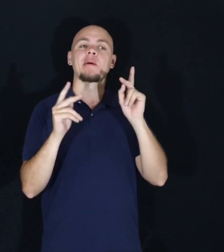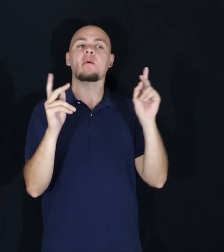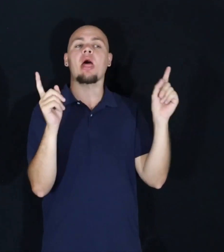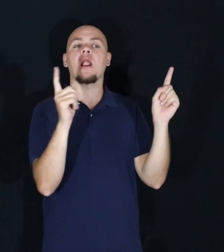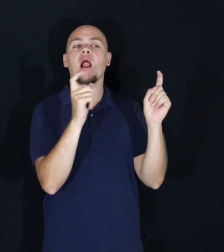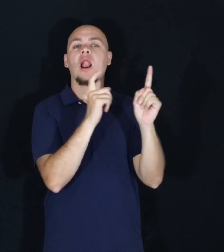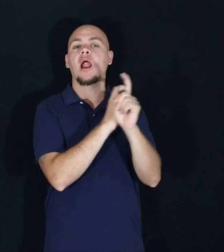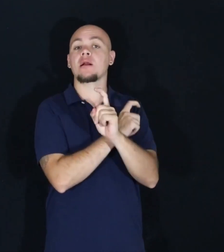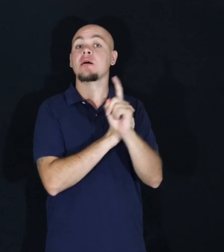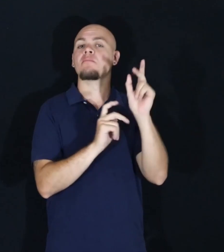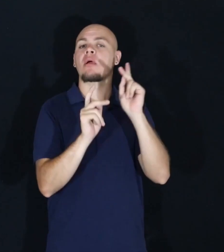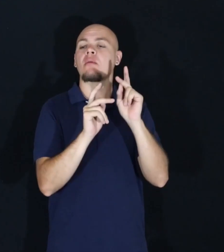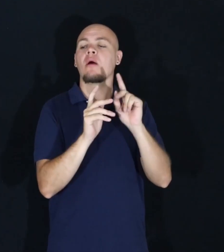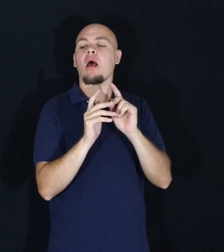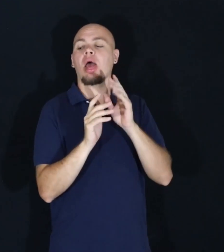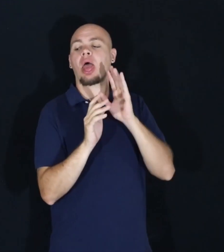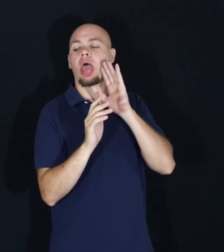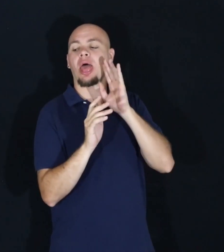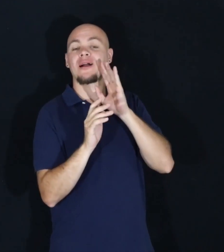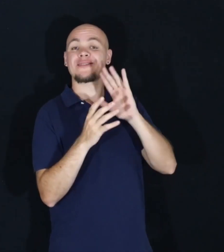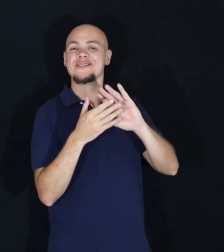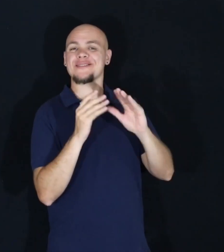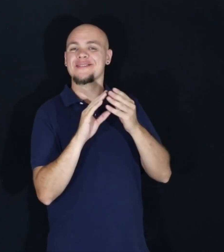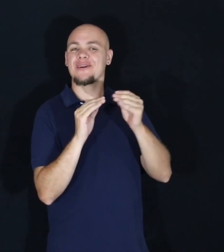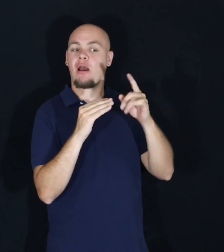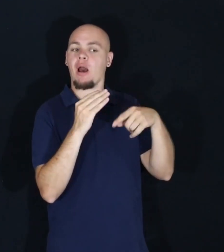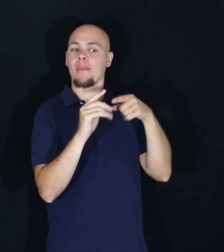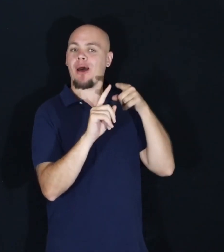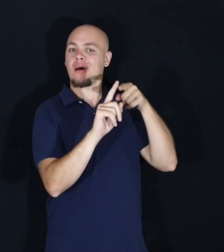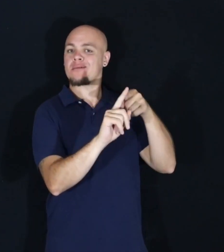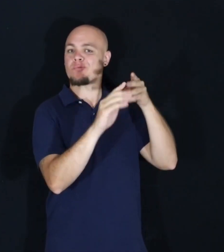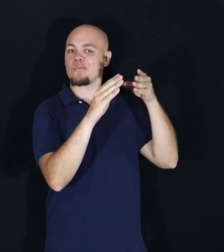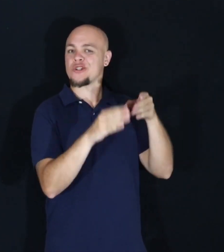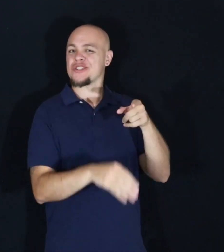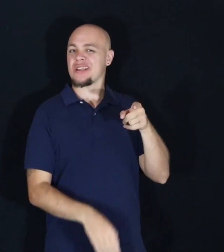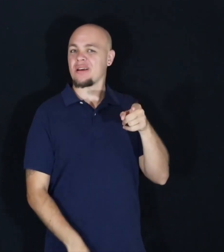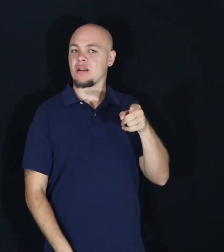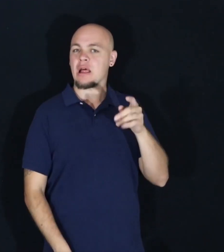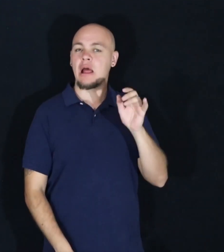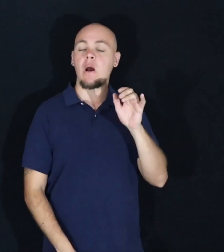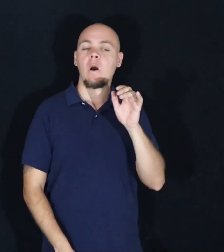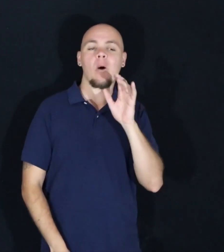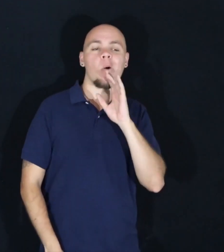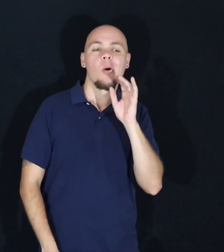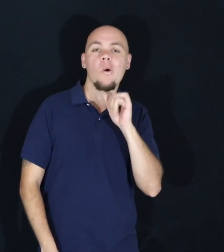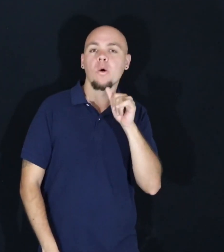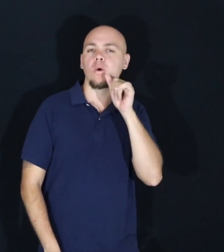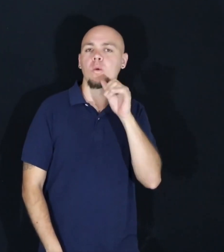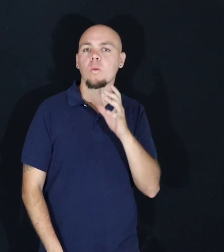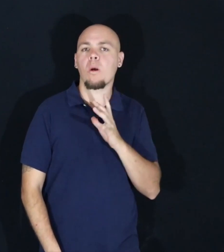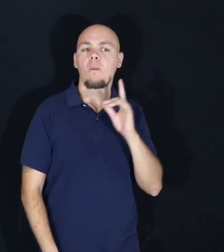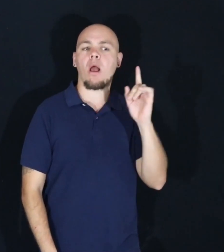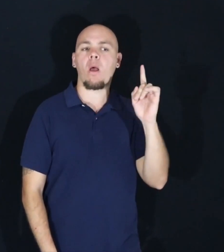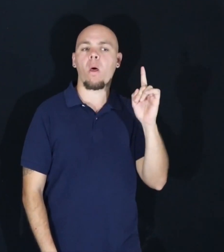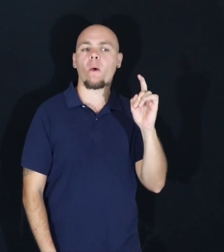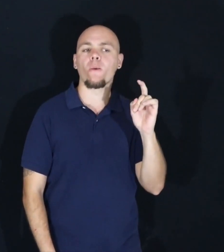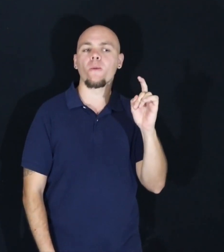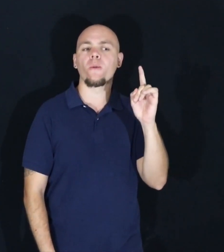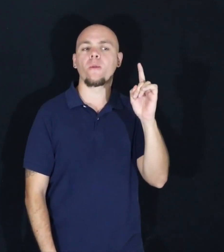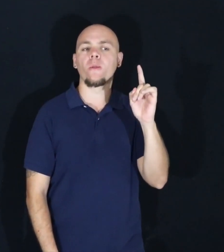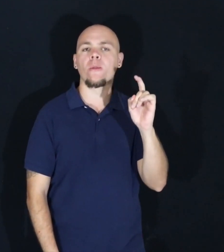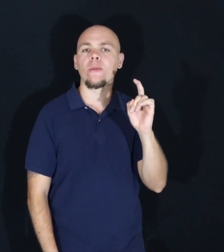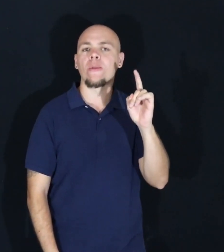who can come up with better origin stories for each of them. That little old frail lady walking over there with